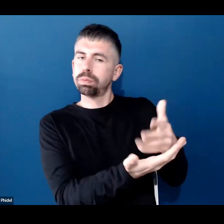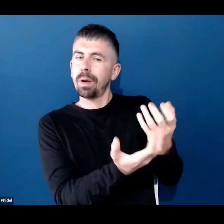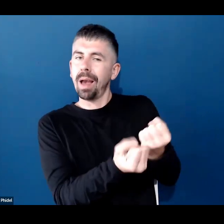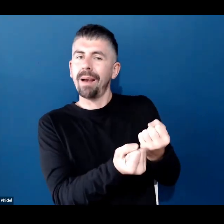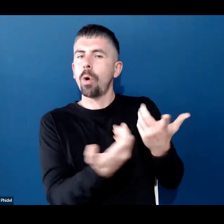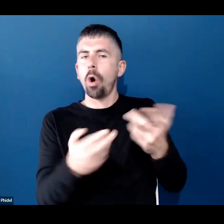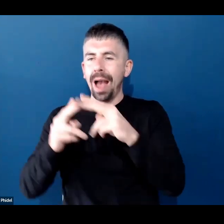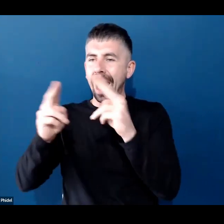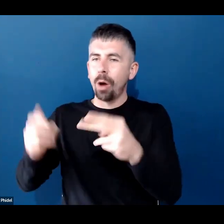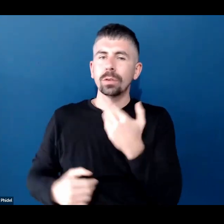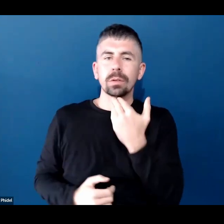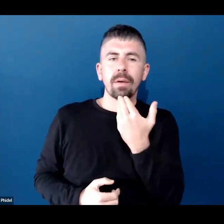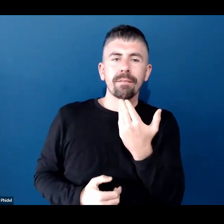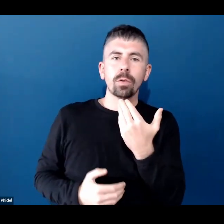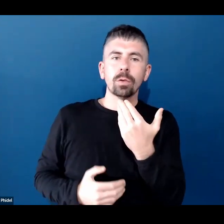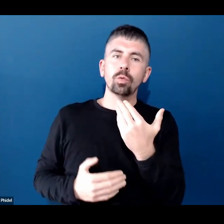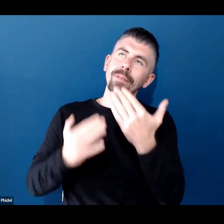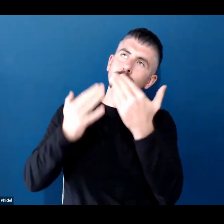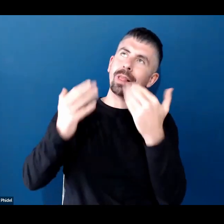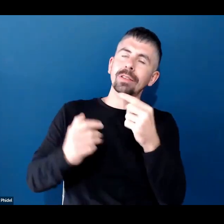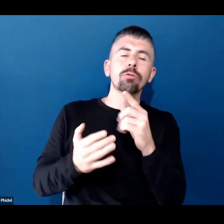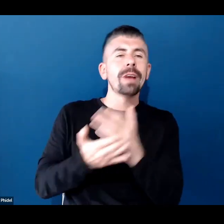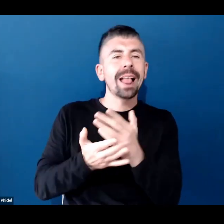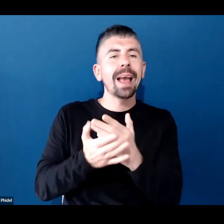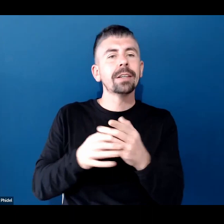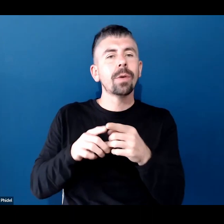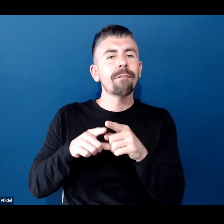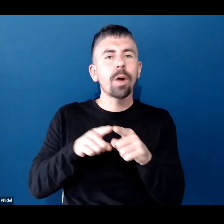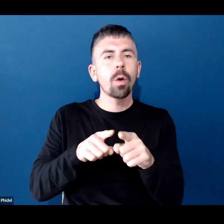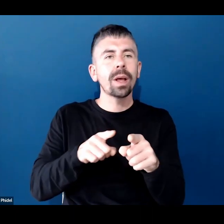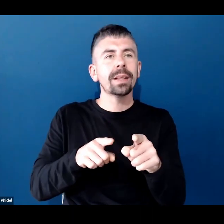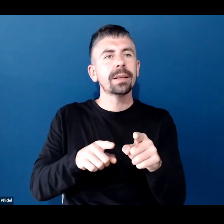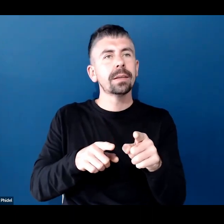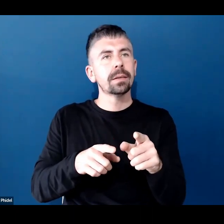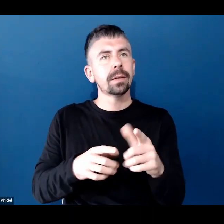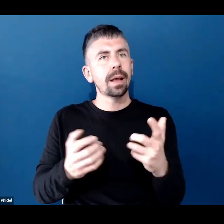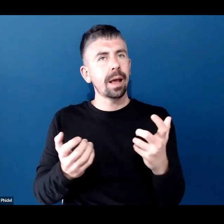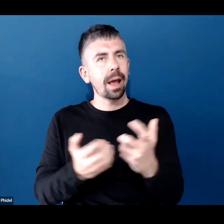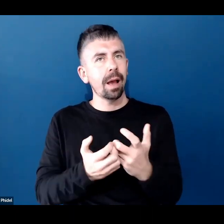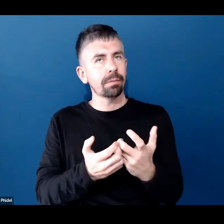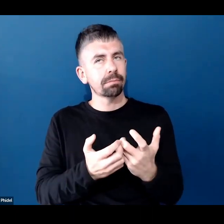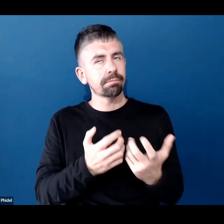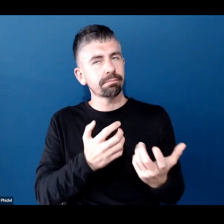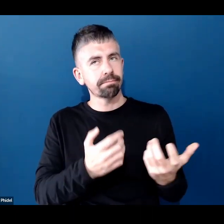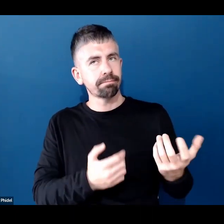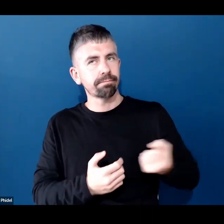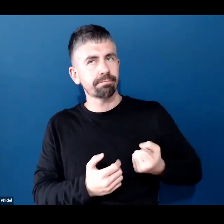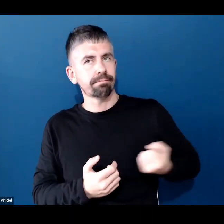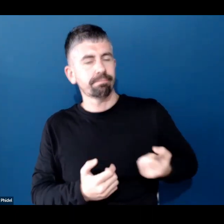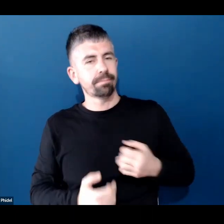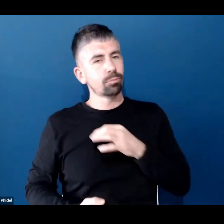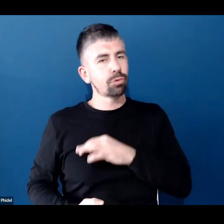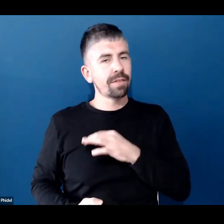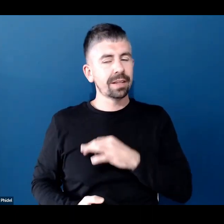housing for people to have shelter. It's actually following an altogether different motive, usually based on profit